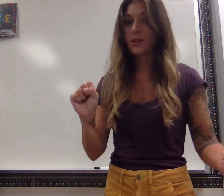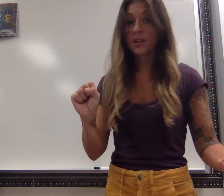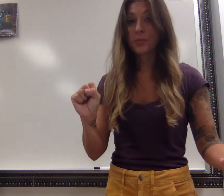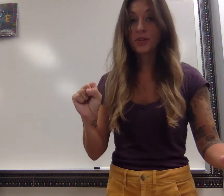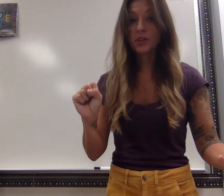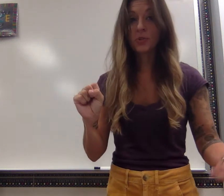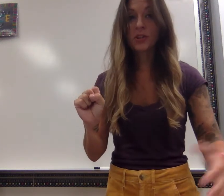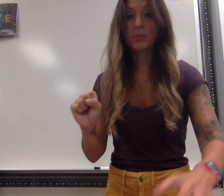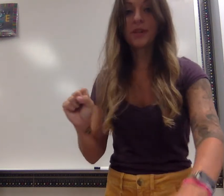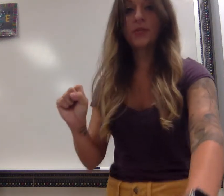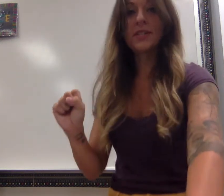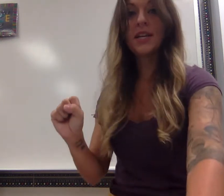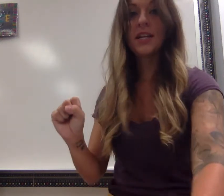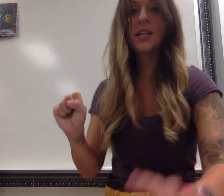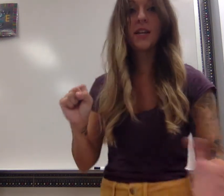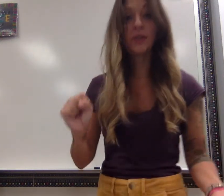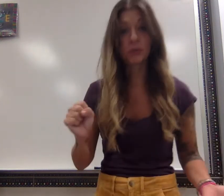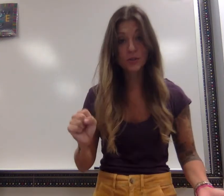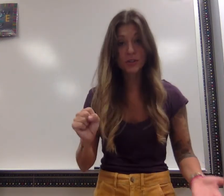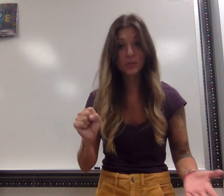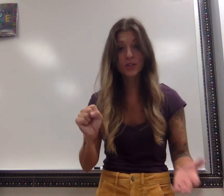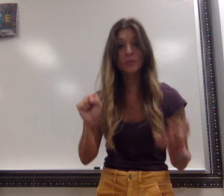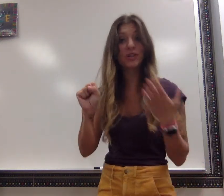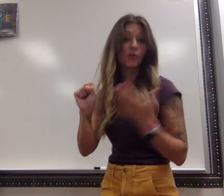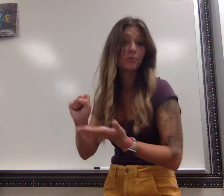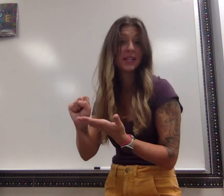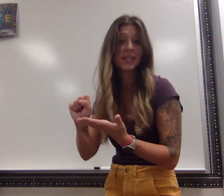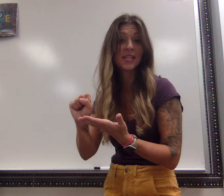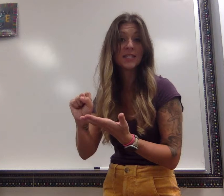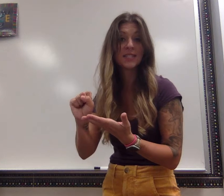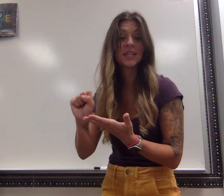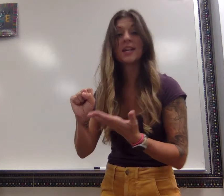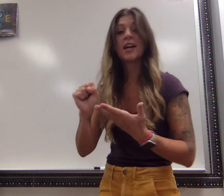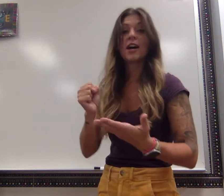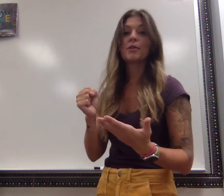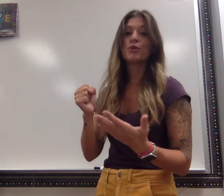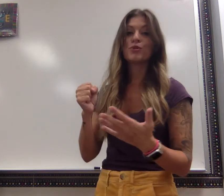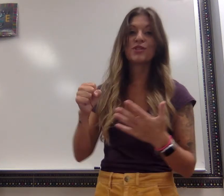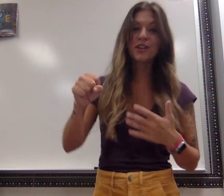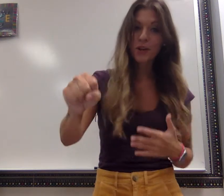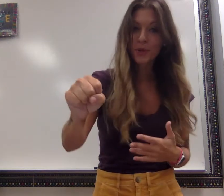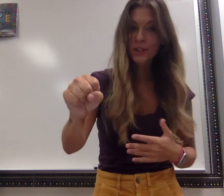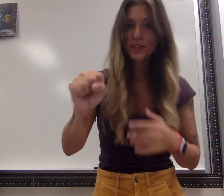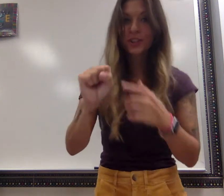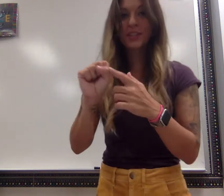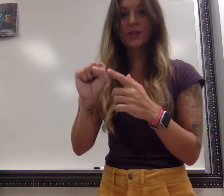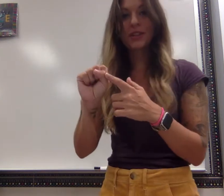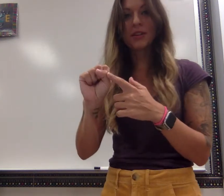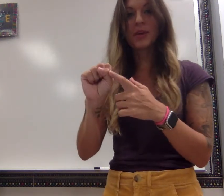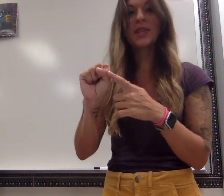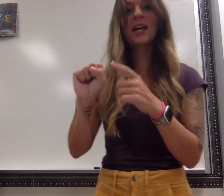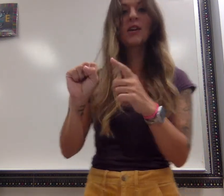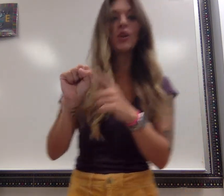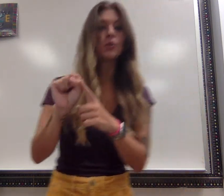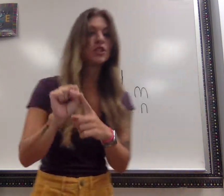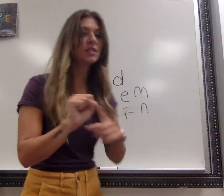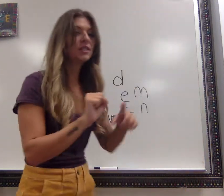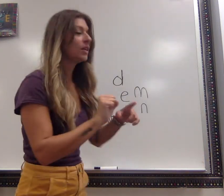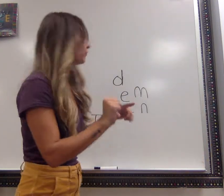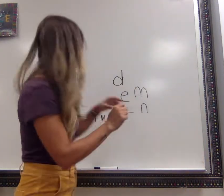how to punch someone, but I've always said if I was going to punch someone, it would be like this. So sucker punch. And so I think about that, which is different